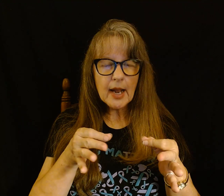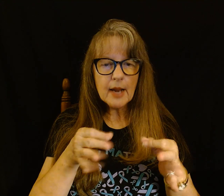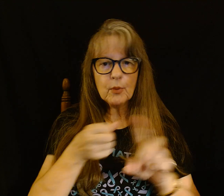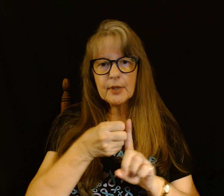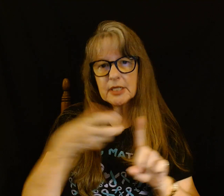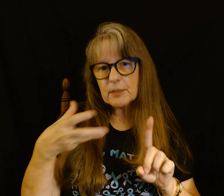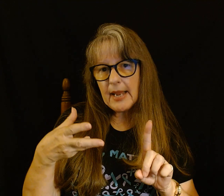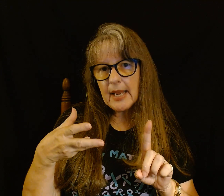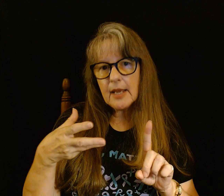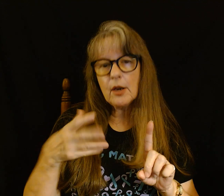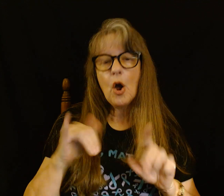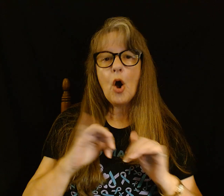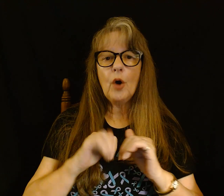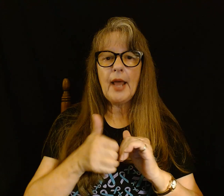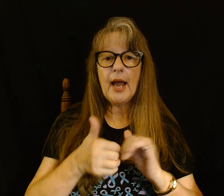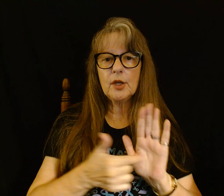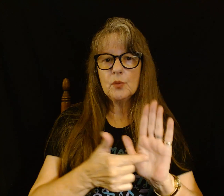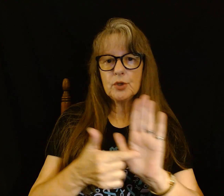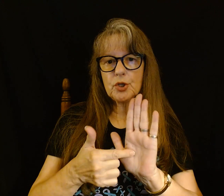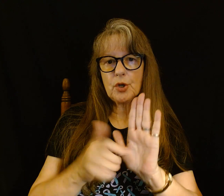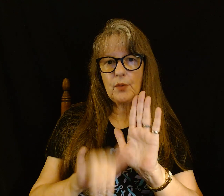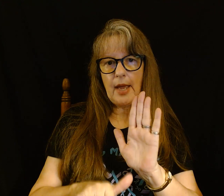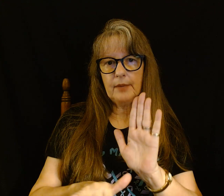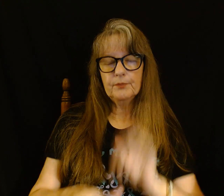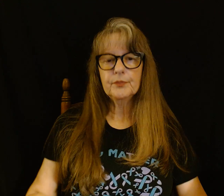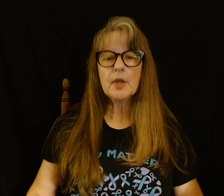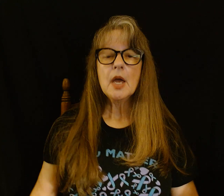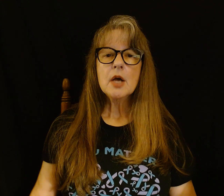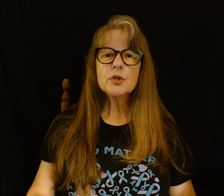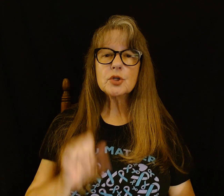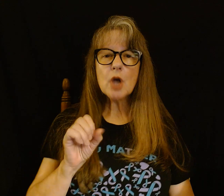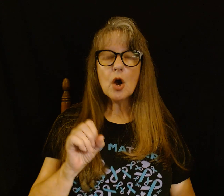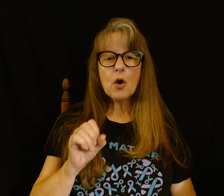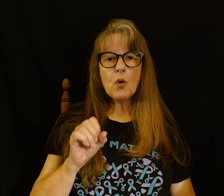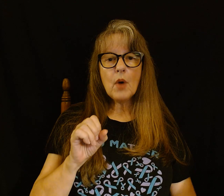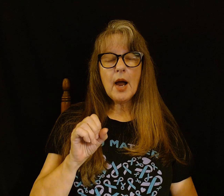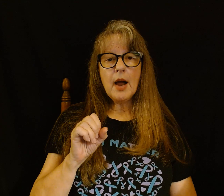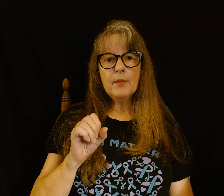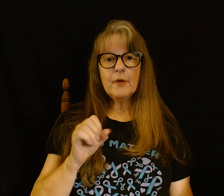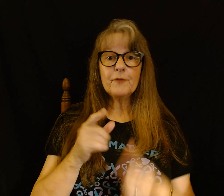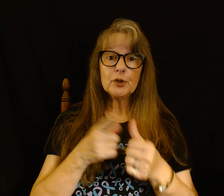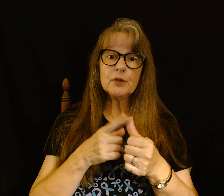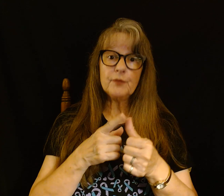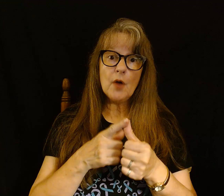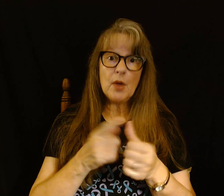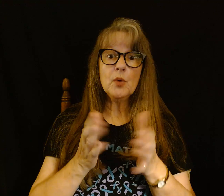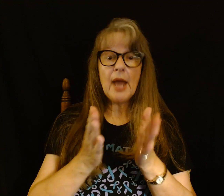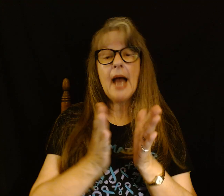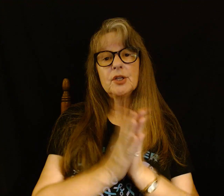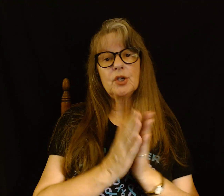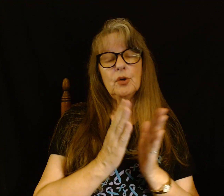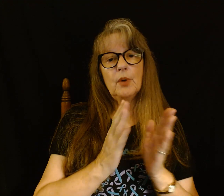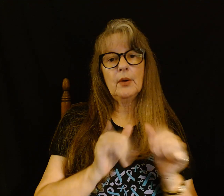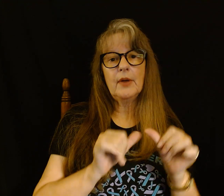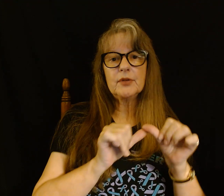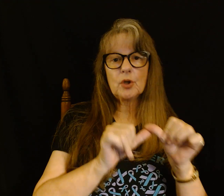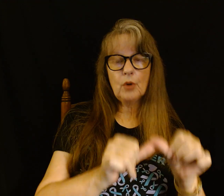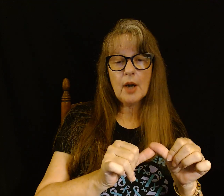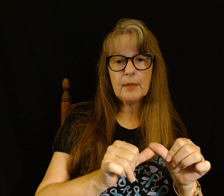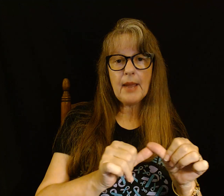or expand on how you would show that. So, first of all, they would ask you if it's a chronic